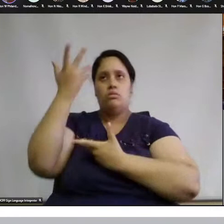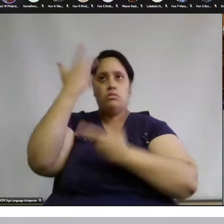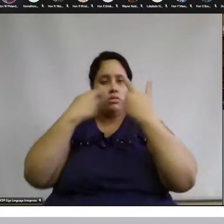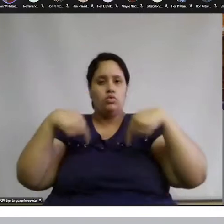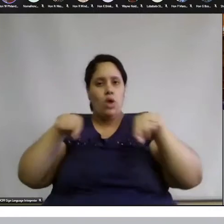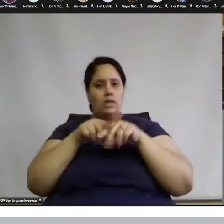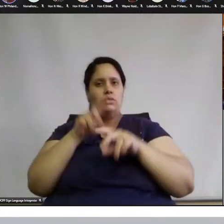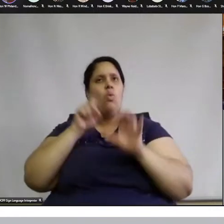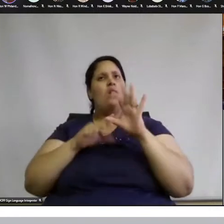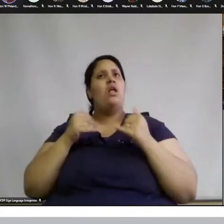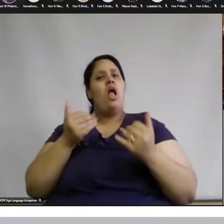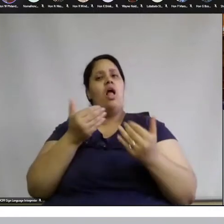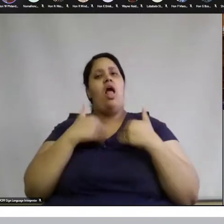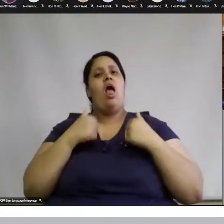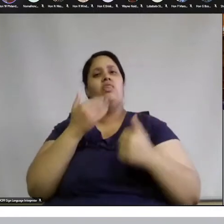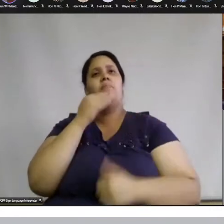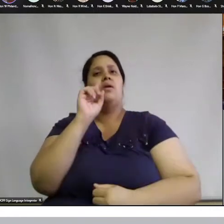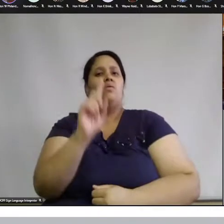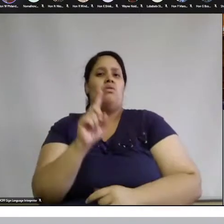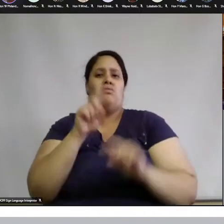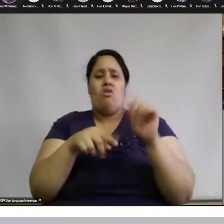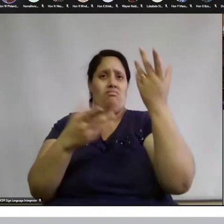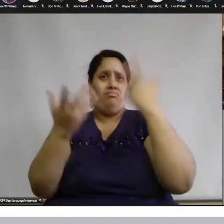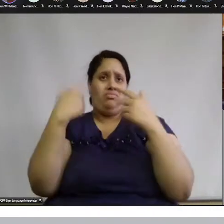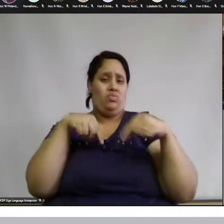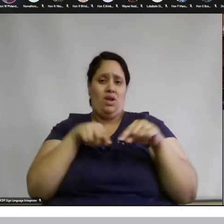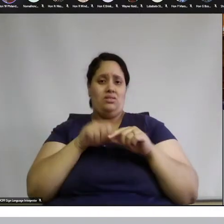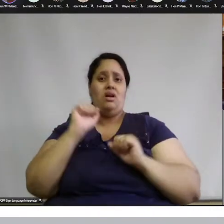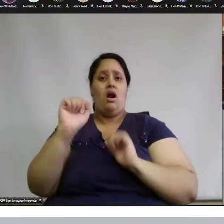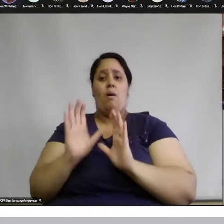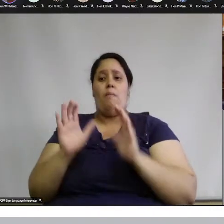what quality healthcare looks like. Her party is